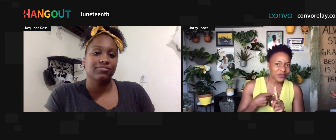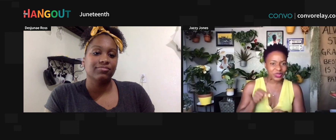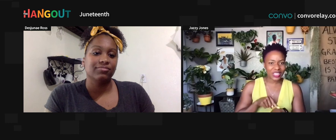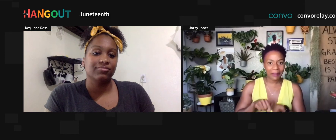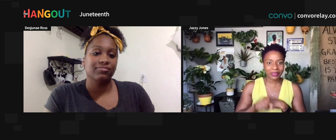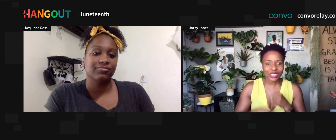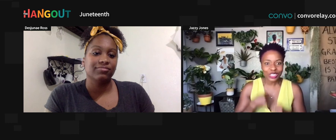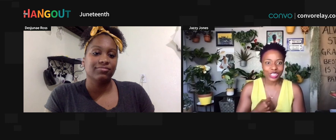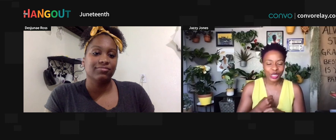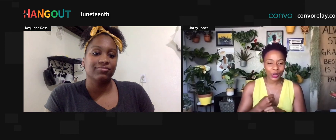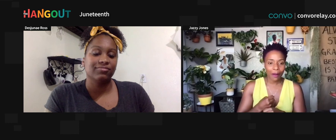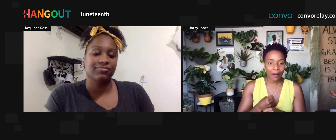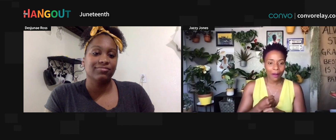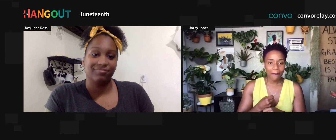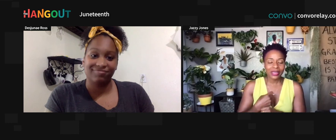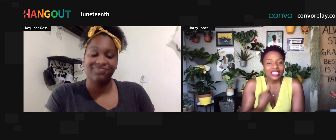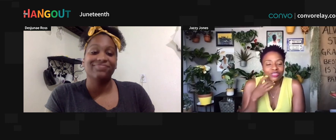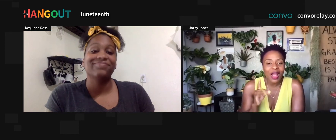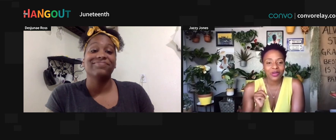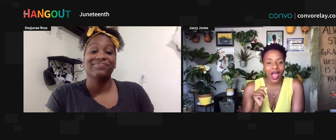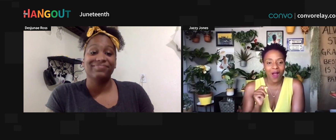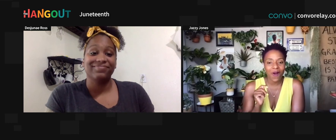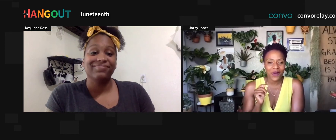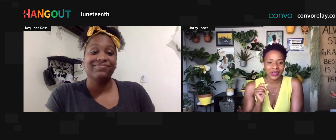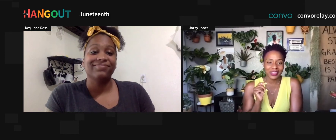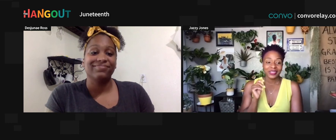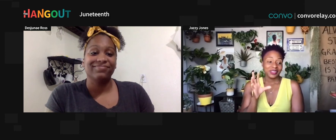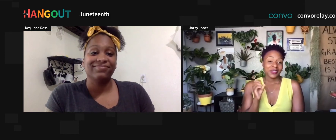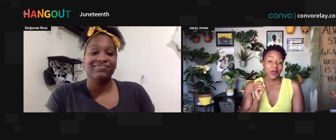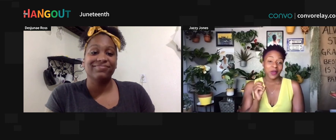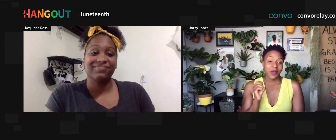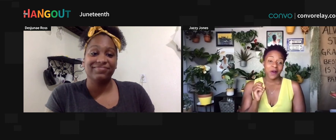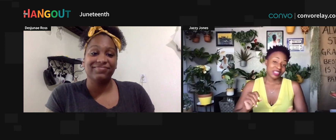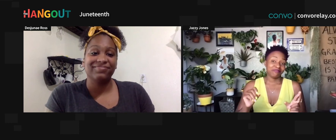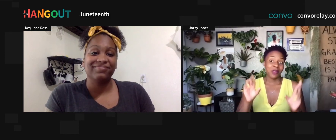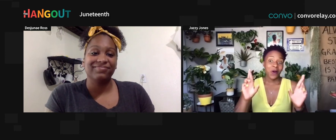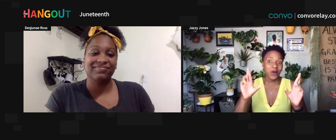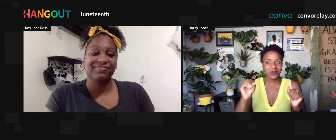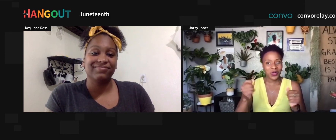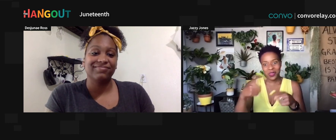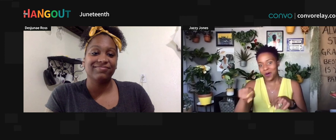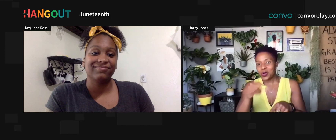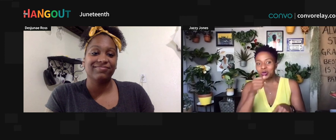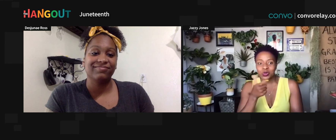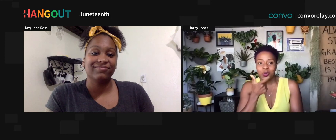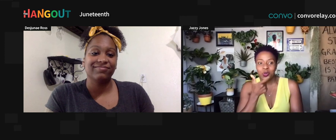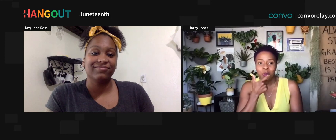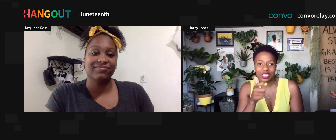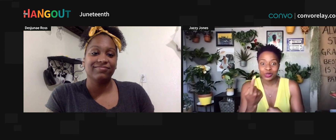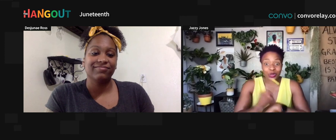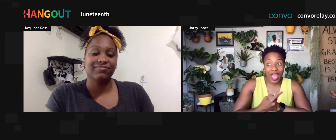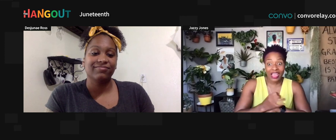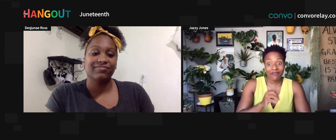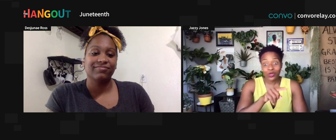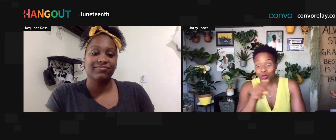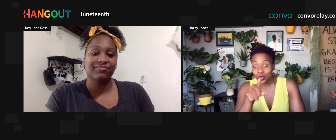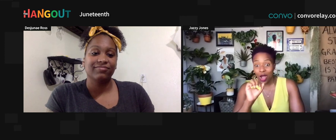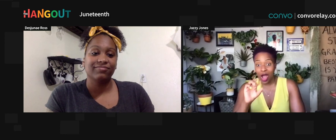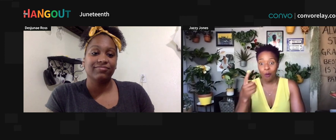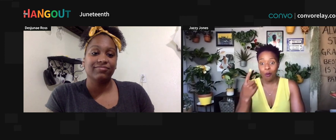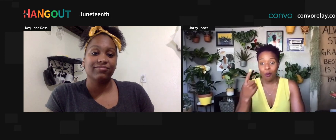that we're going to consistently celebrate Juneteenth as well. Even though some of us are just finding out, well, dive